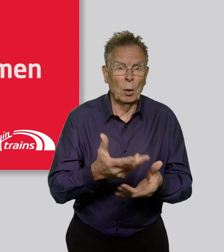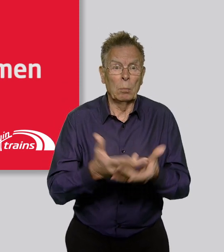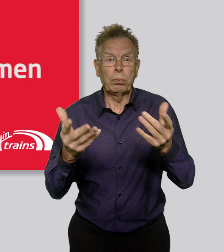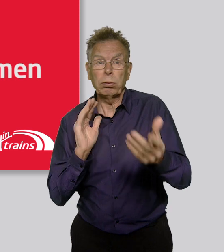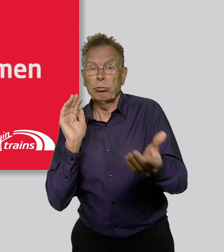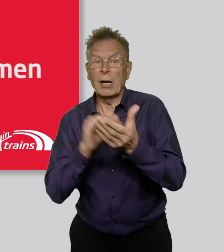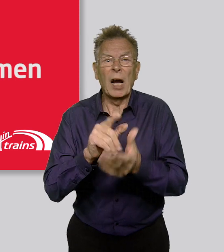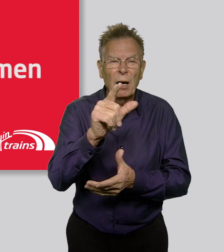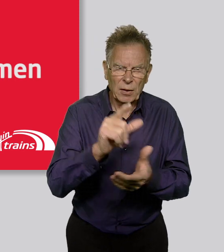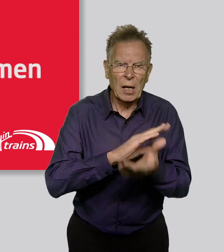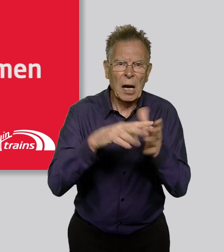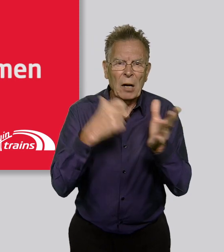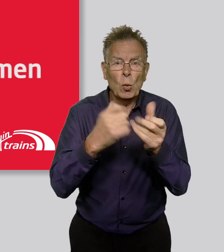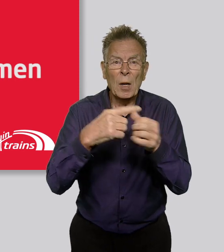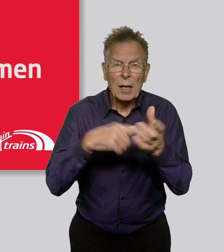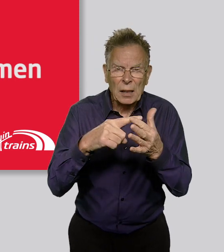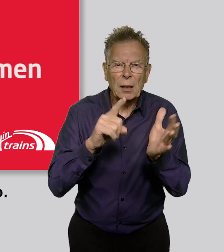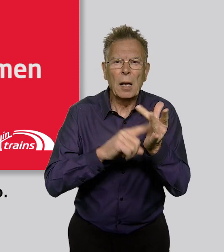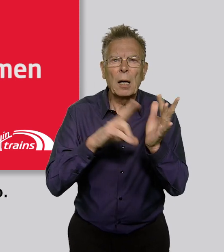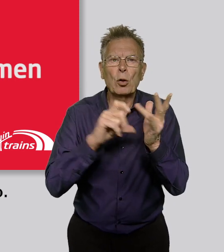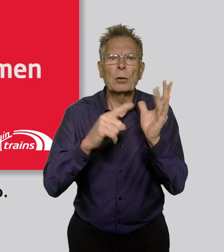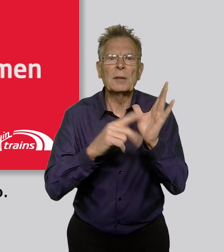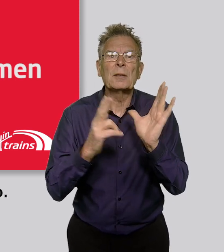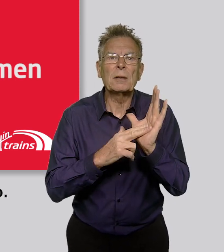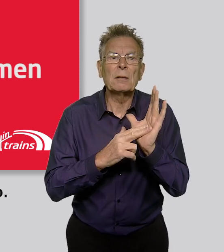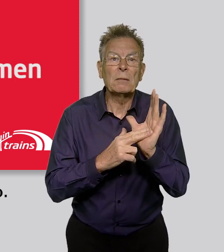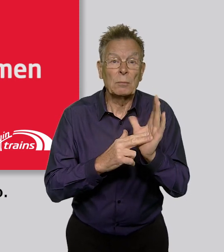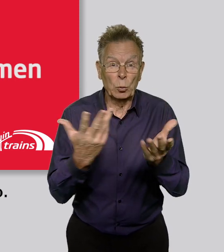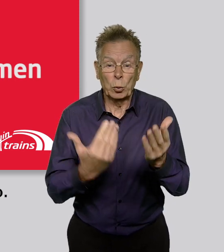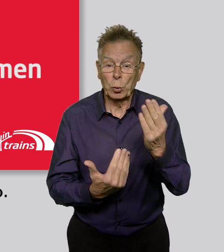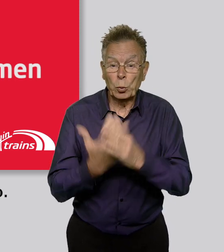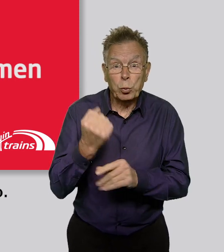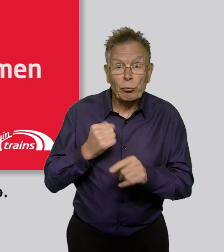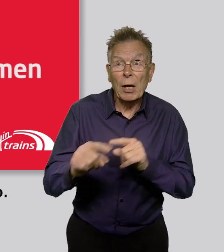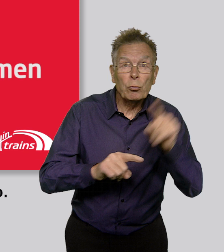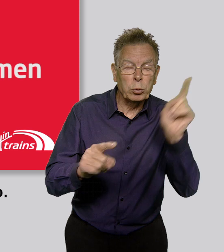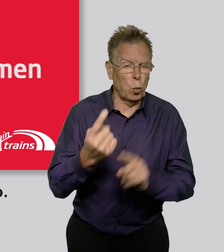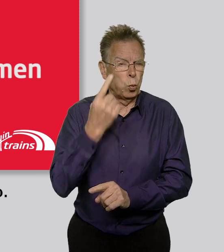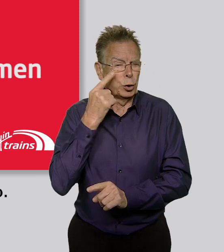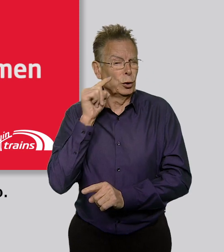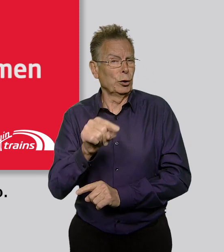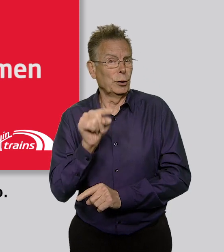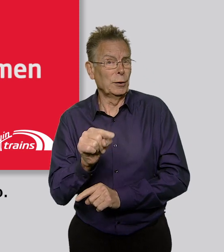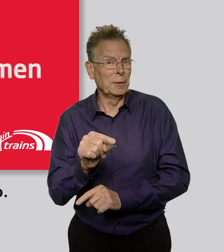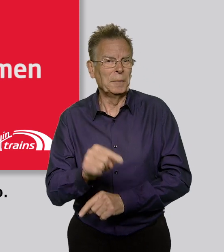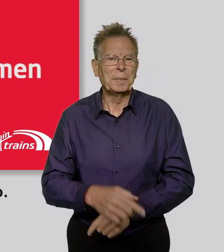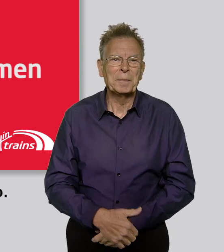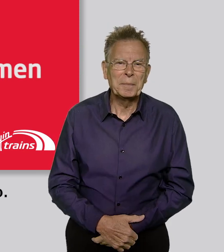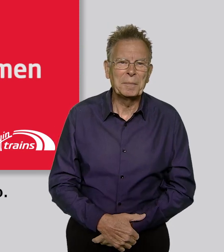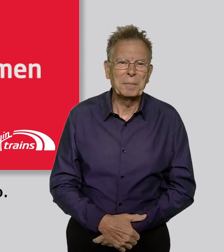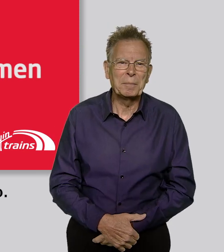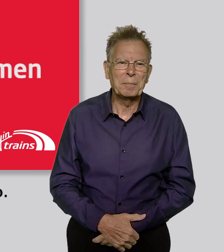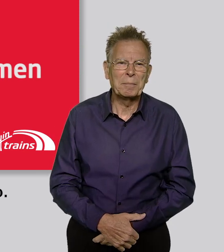increase services to places such as Harrogate and Lincoln. Watch this space for more route info.